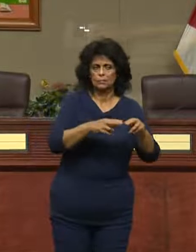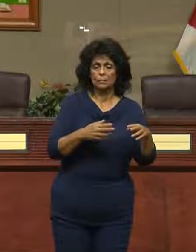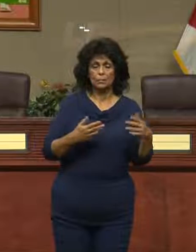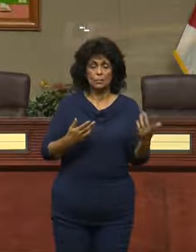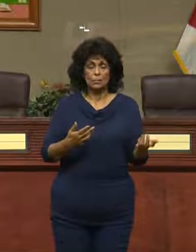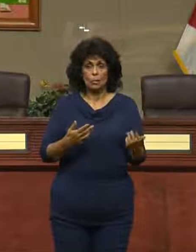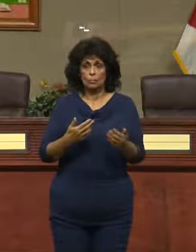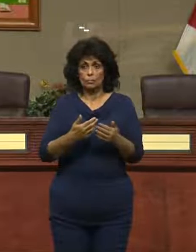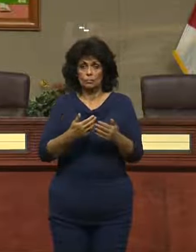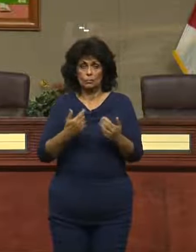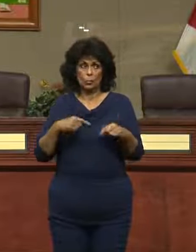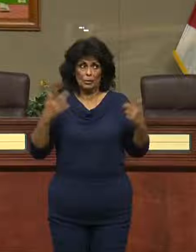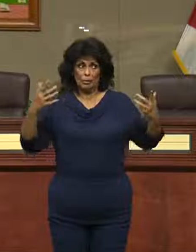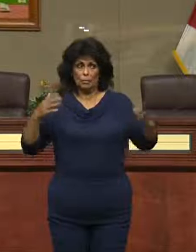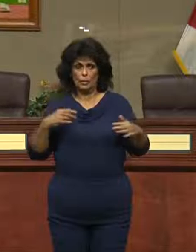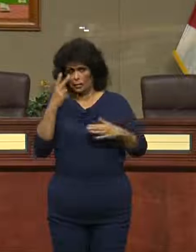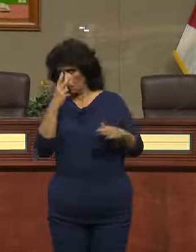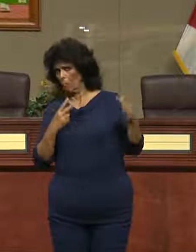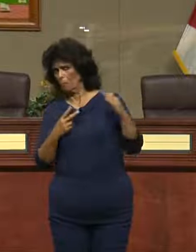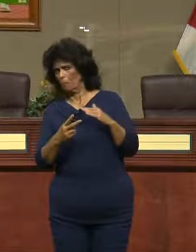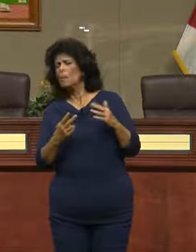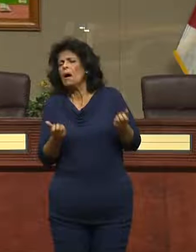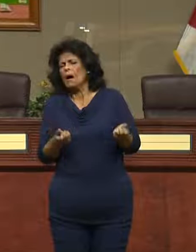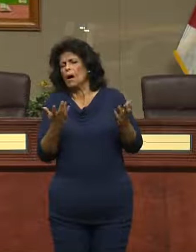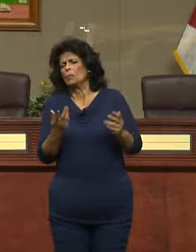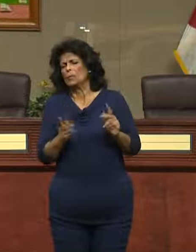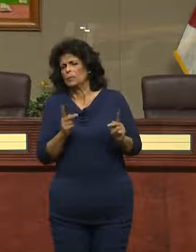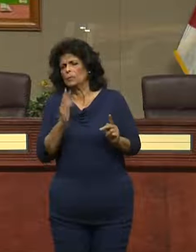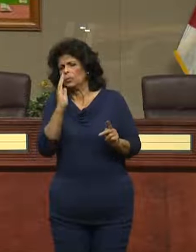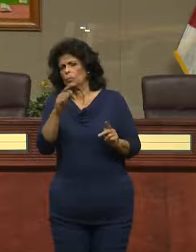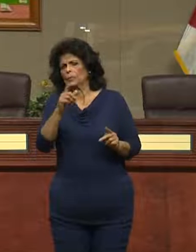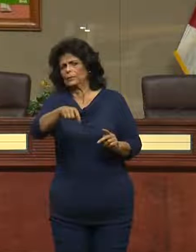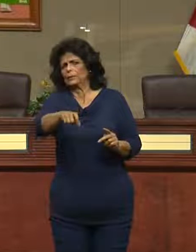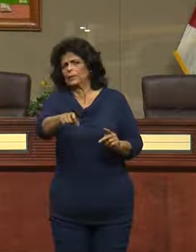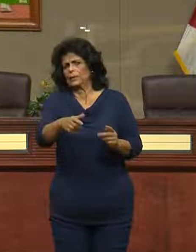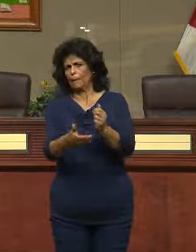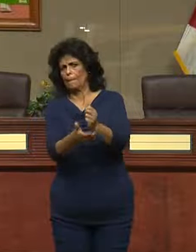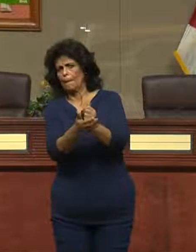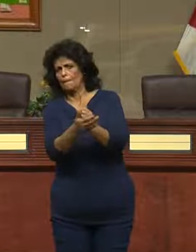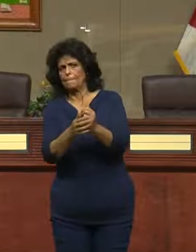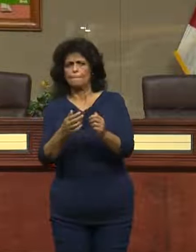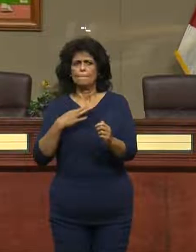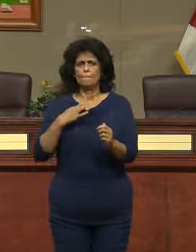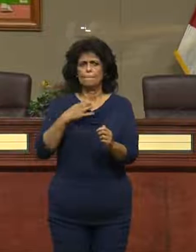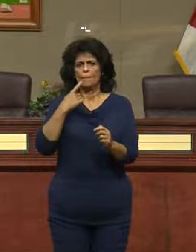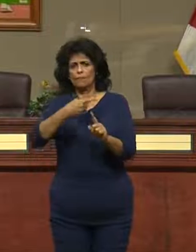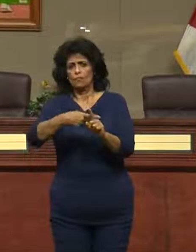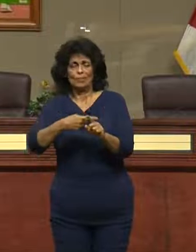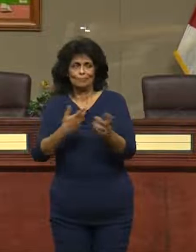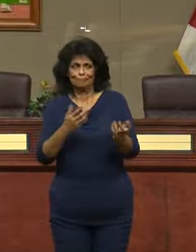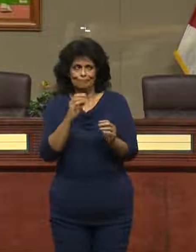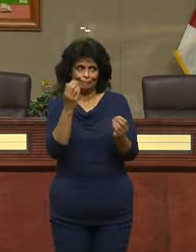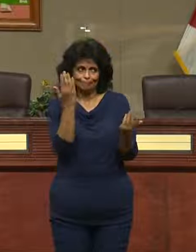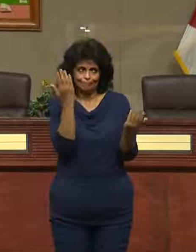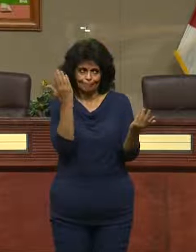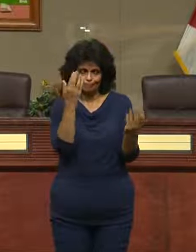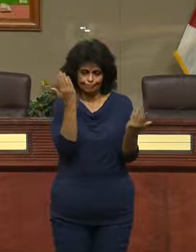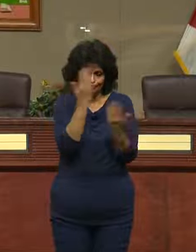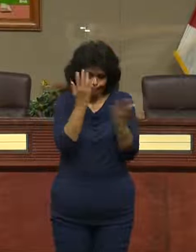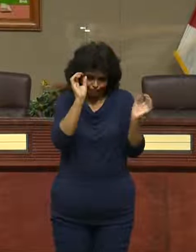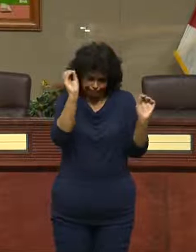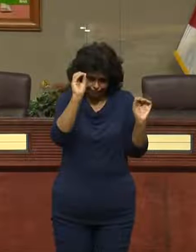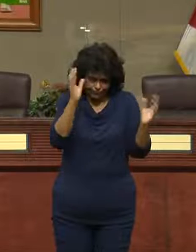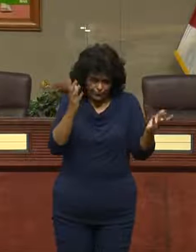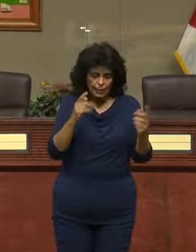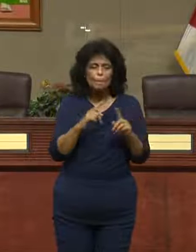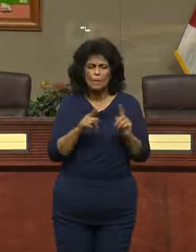advance precisely what the demand will be, but suffice it to say that as we go forward, that